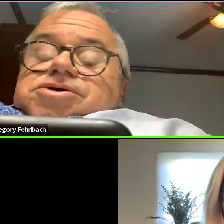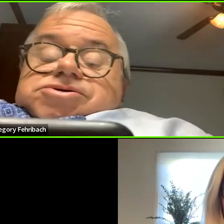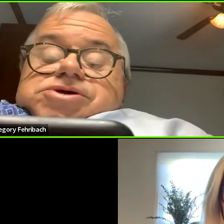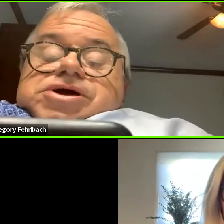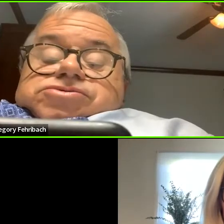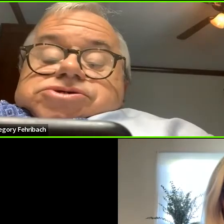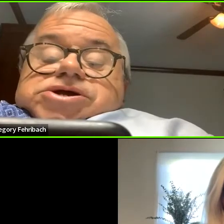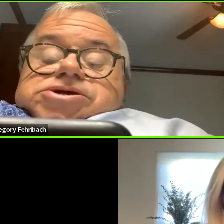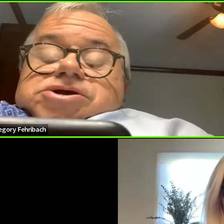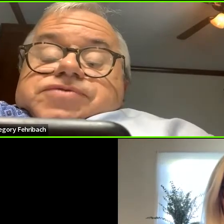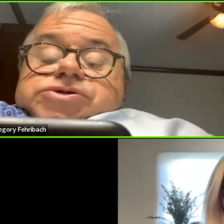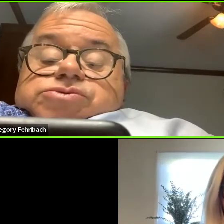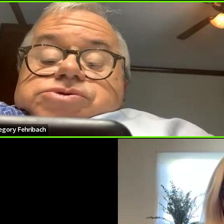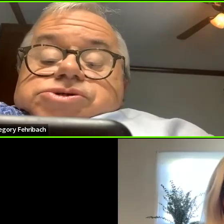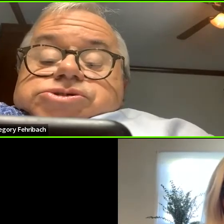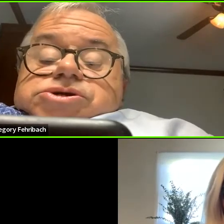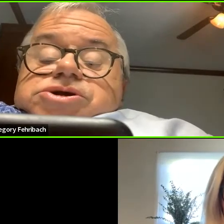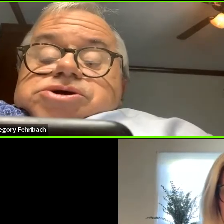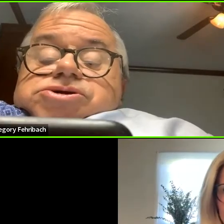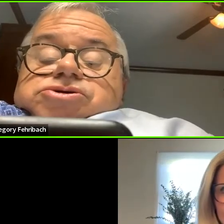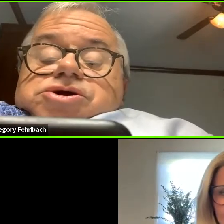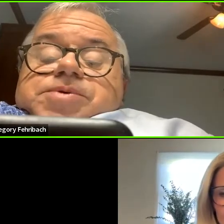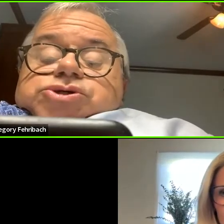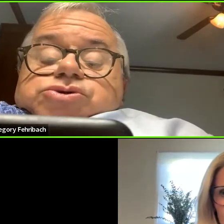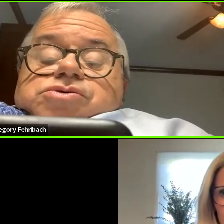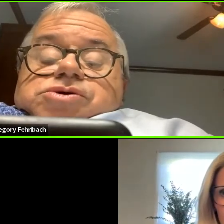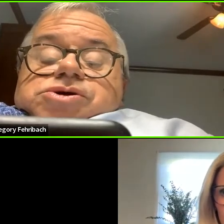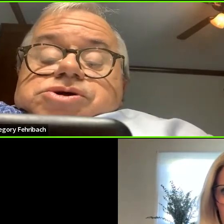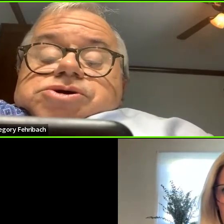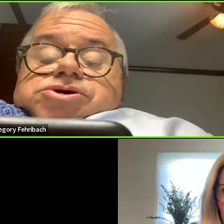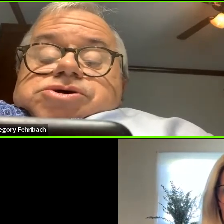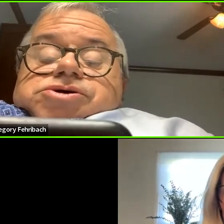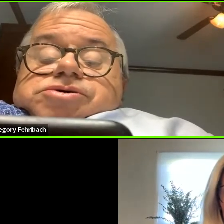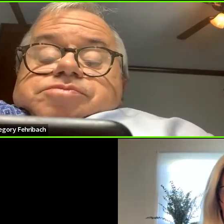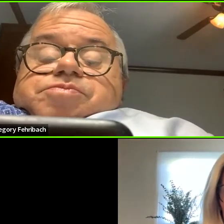time out today to come visit with us and talk about your